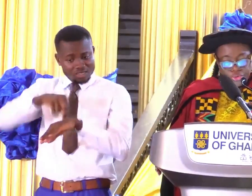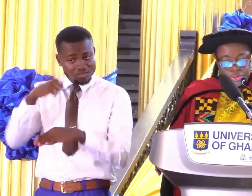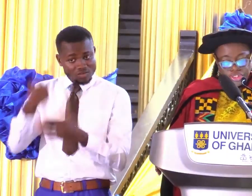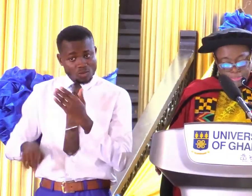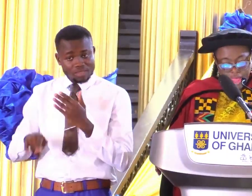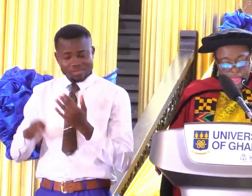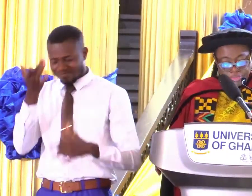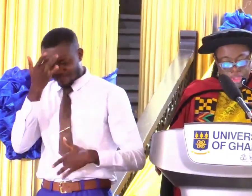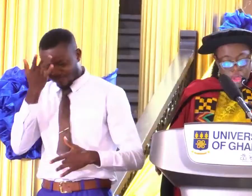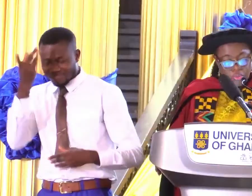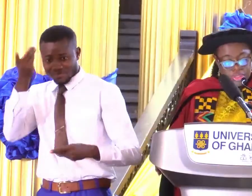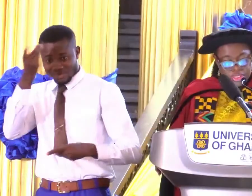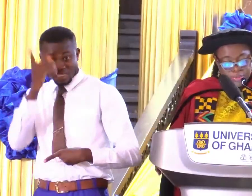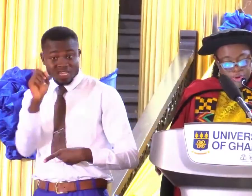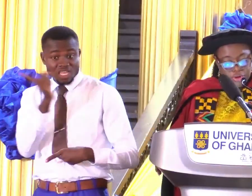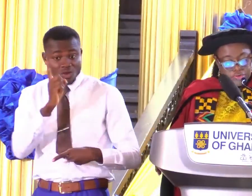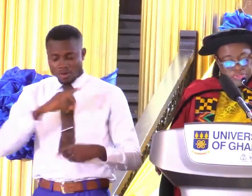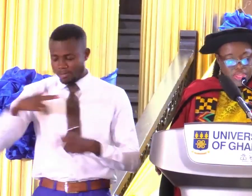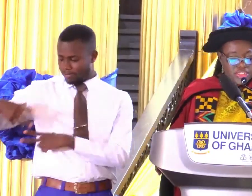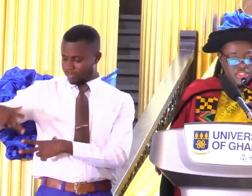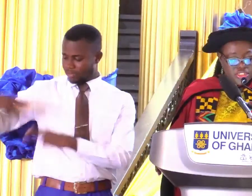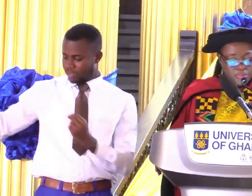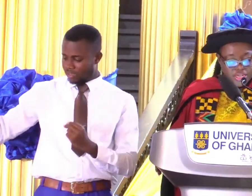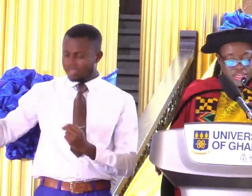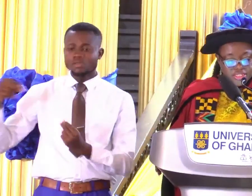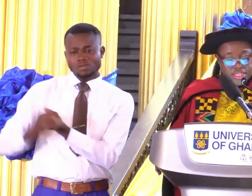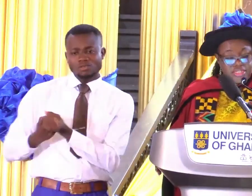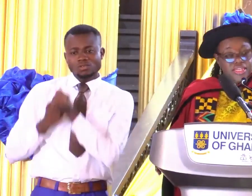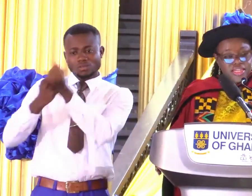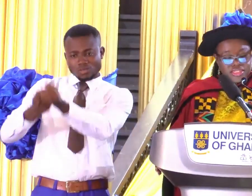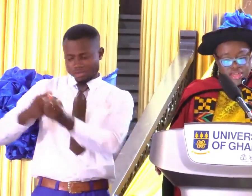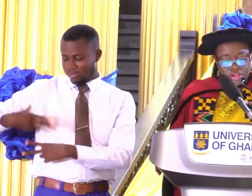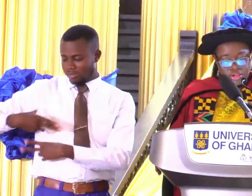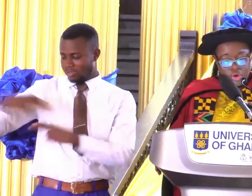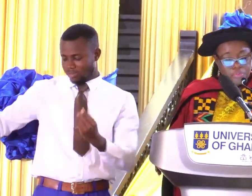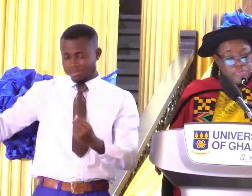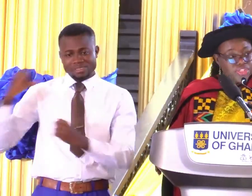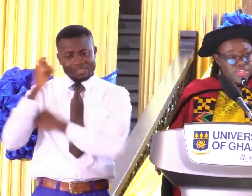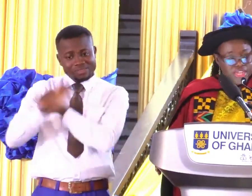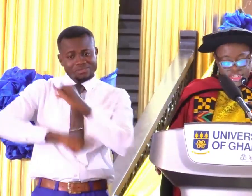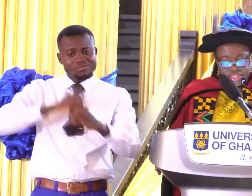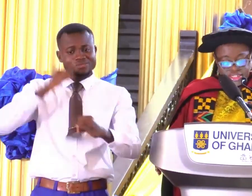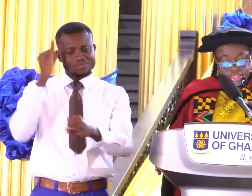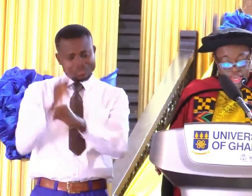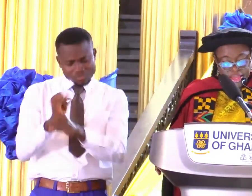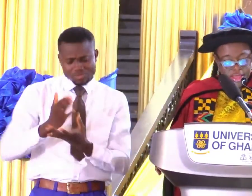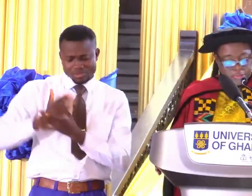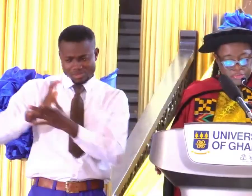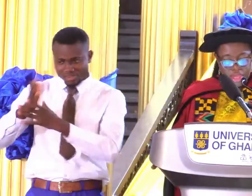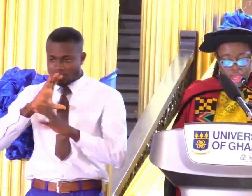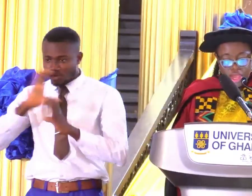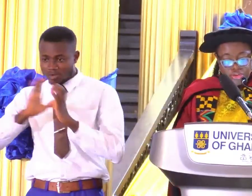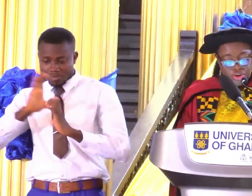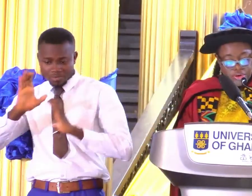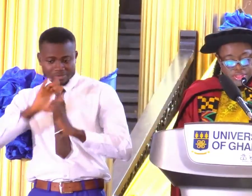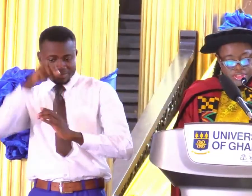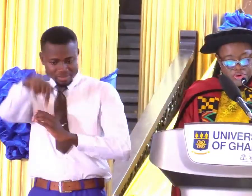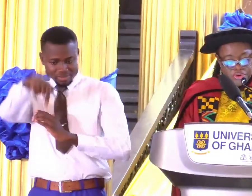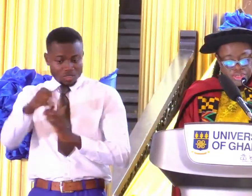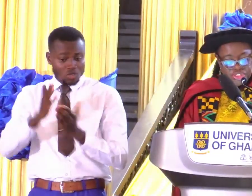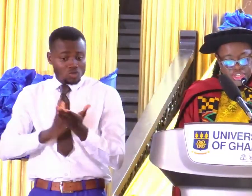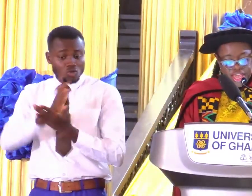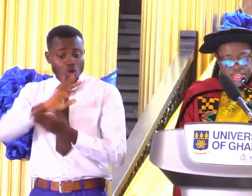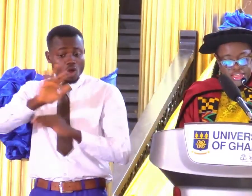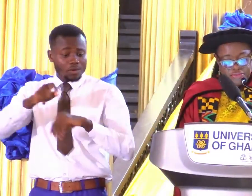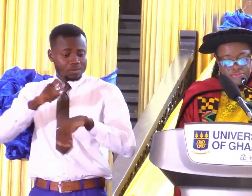Tokyo, Japan, with the support of the Japanese International Cooperation Agency, JICA. During this period,